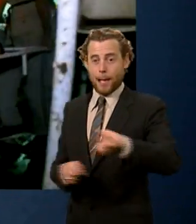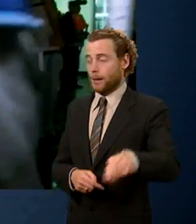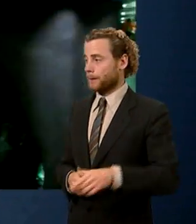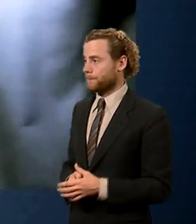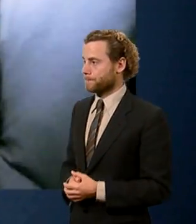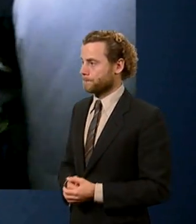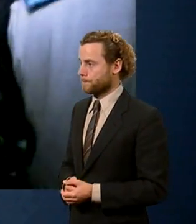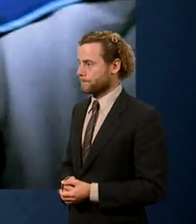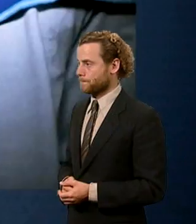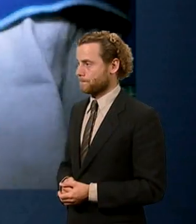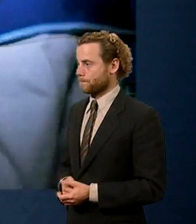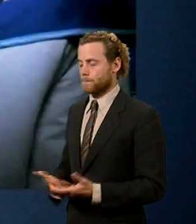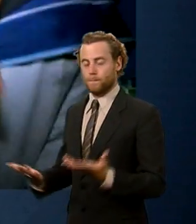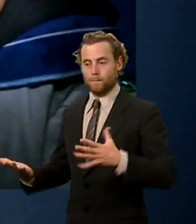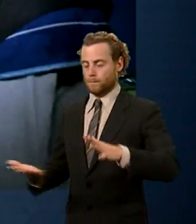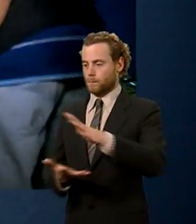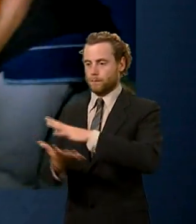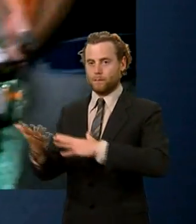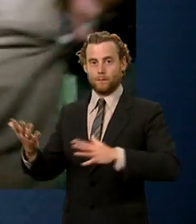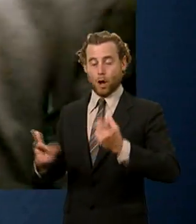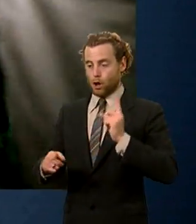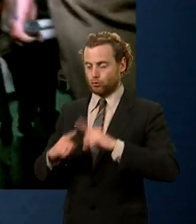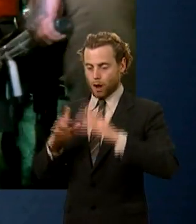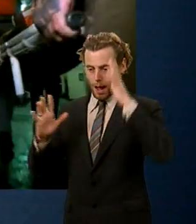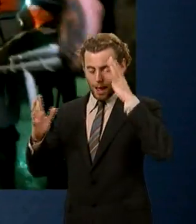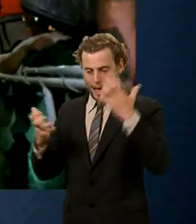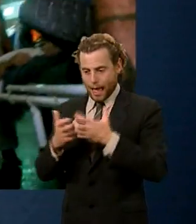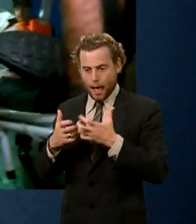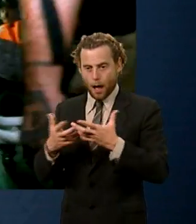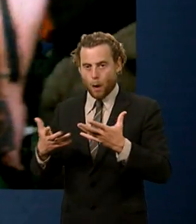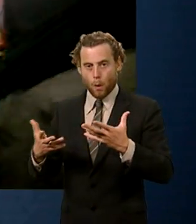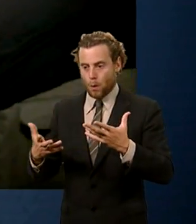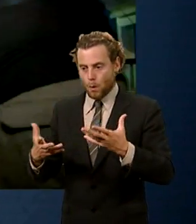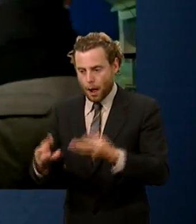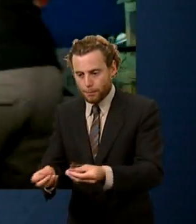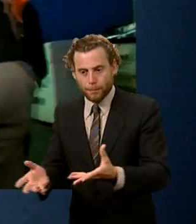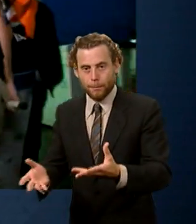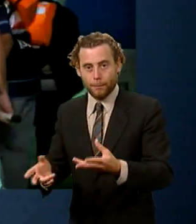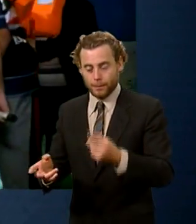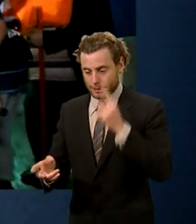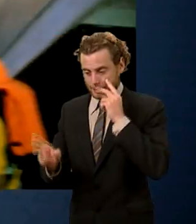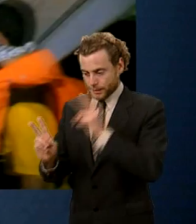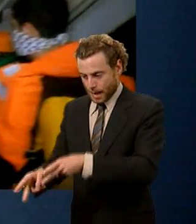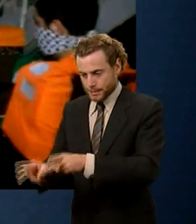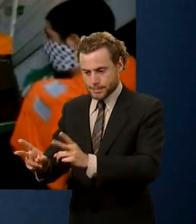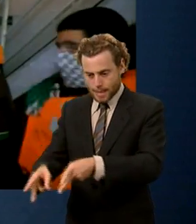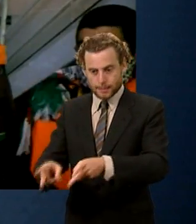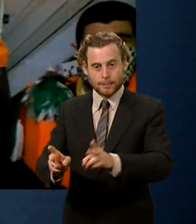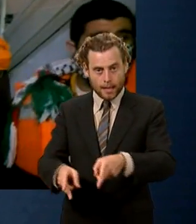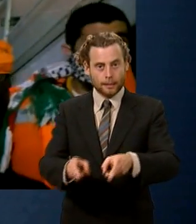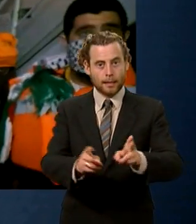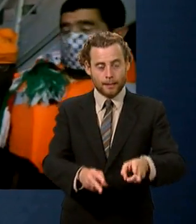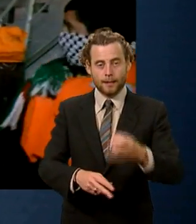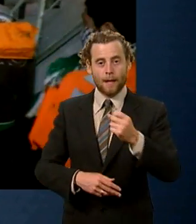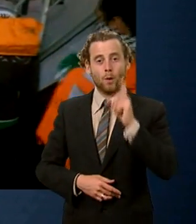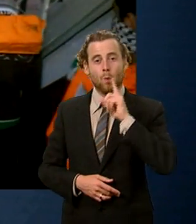You had a chaotic situation where we all did the best we could. The dead bodies were piling up. Had grieving